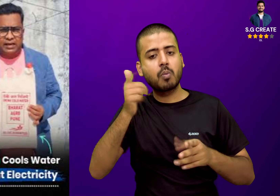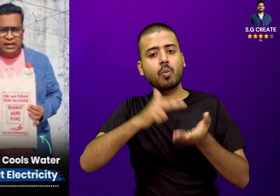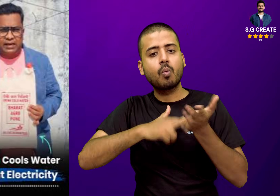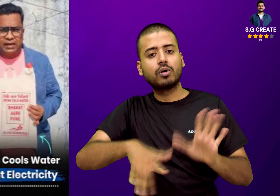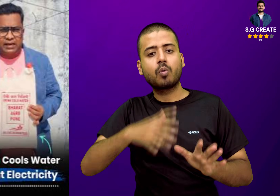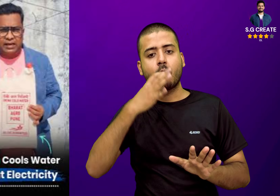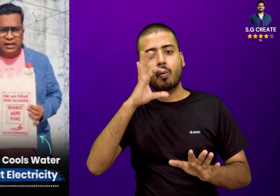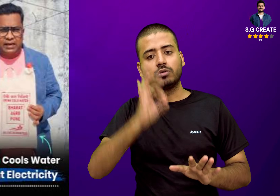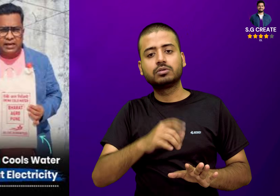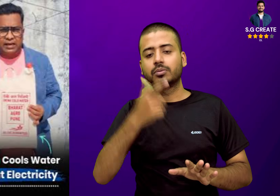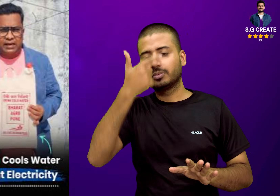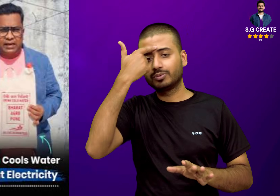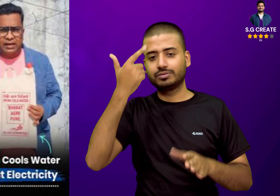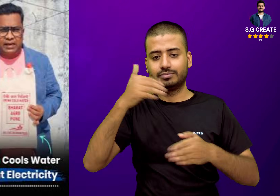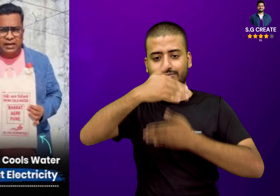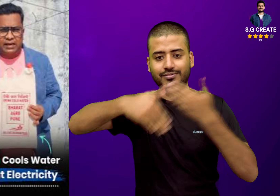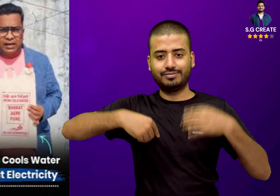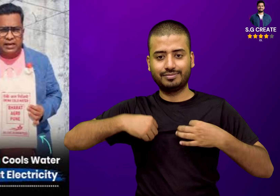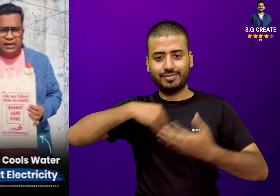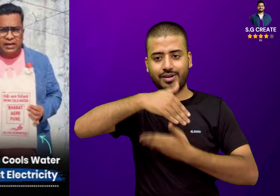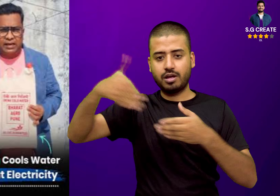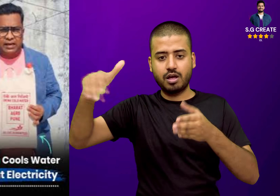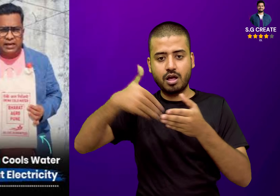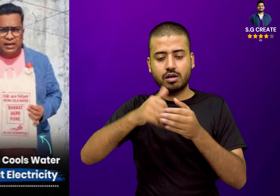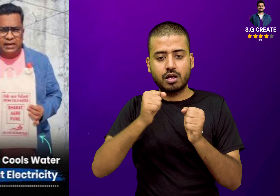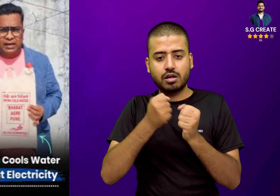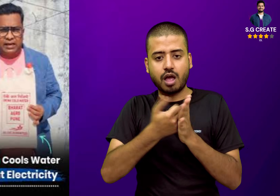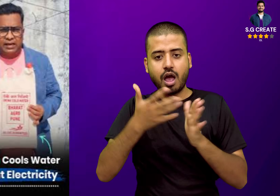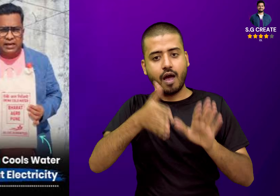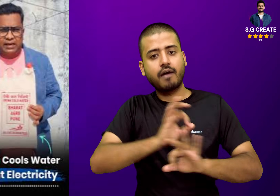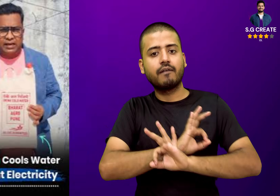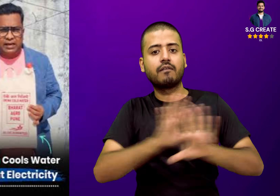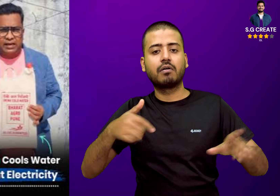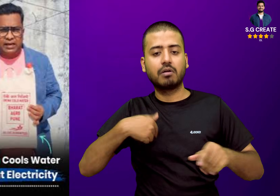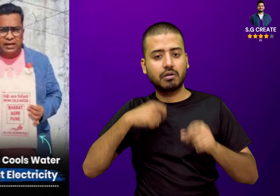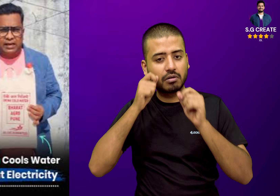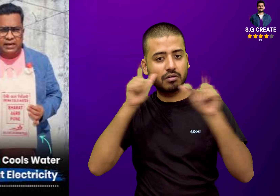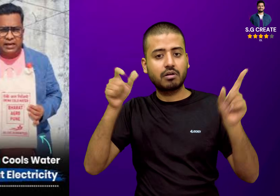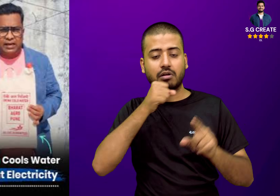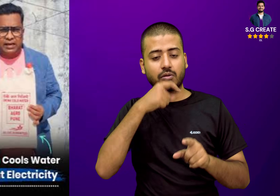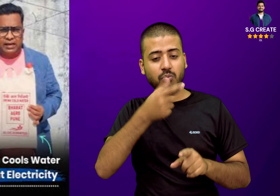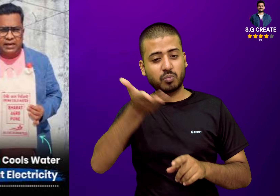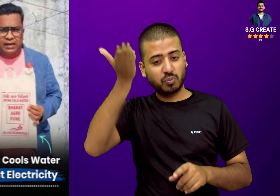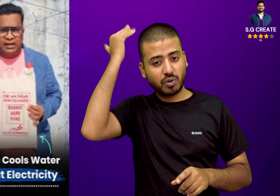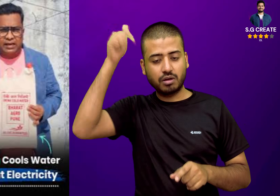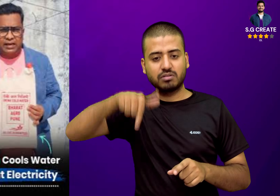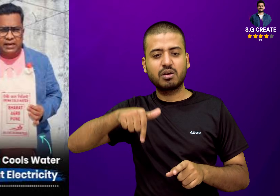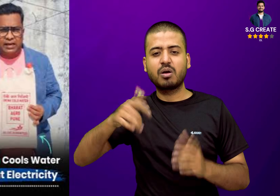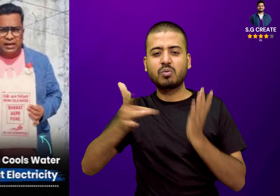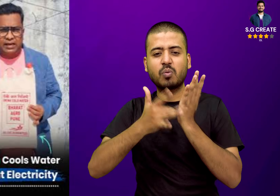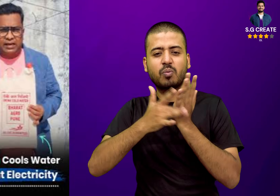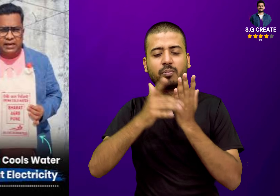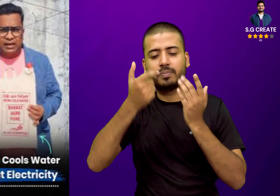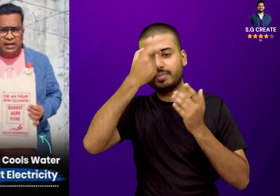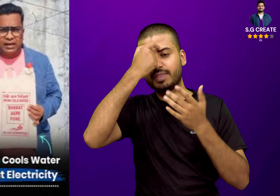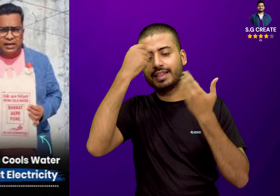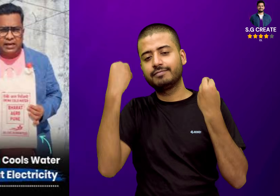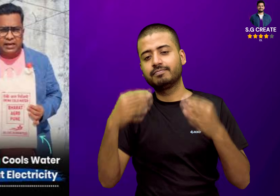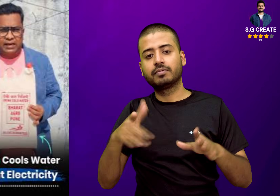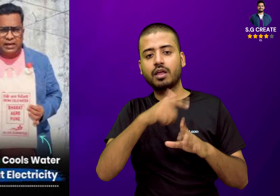exterior, the water evaporates. This phase transition absorbs latent heat from the bag, causing the temperature of the water inside to